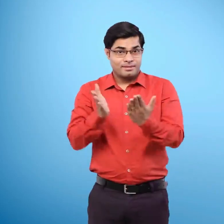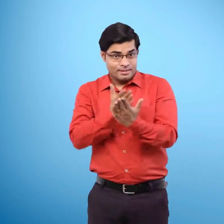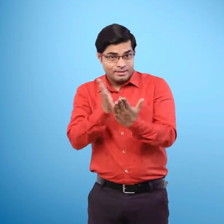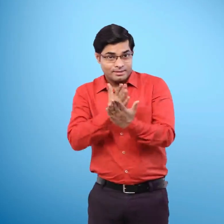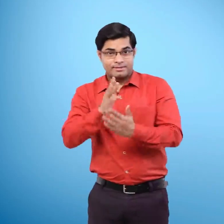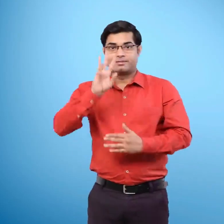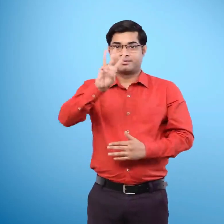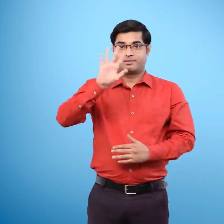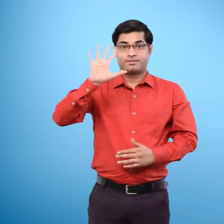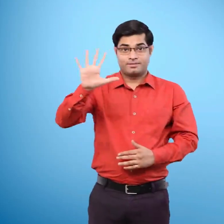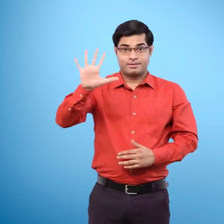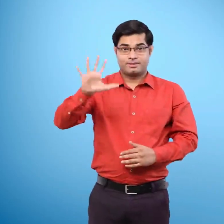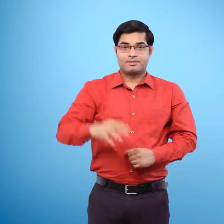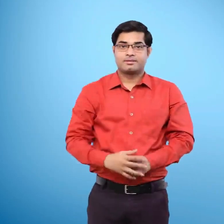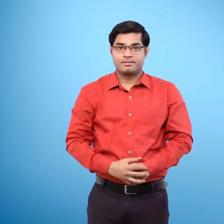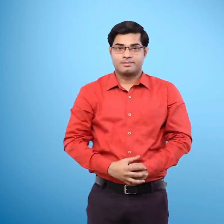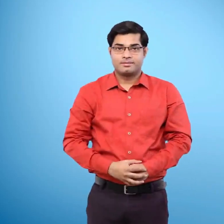Page number 35.